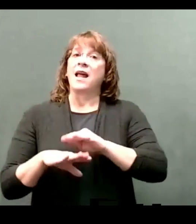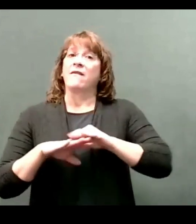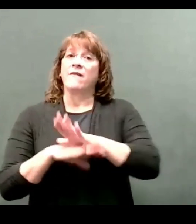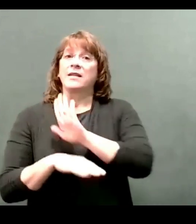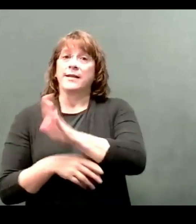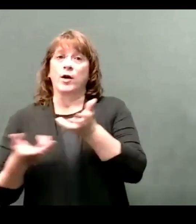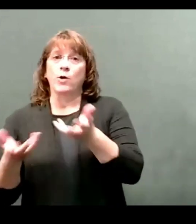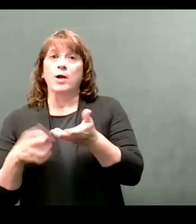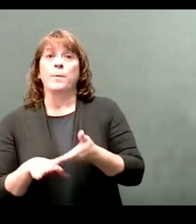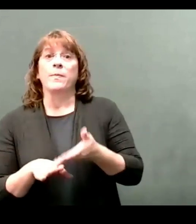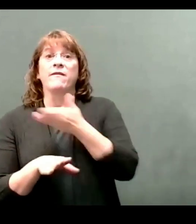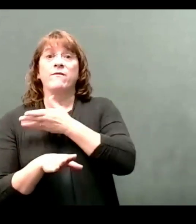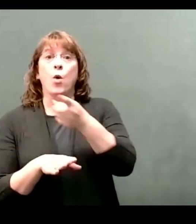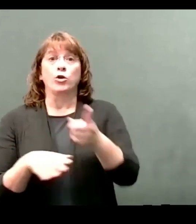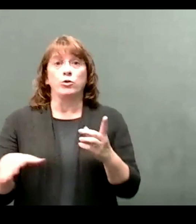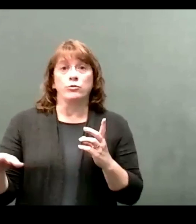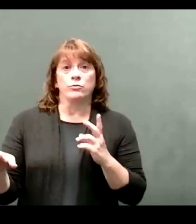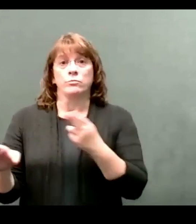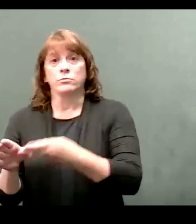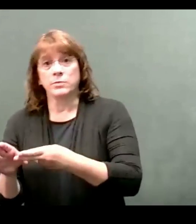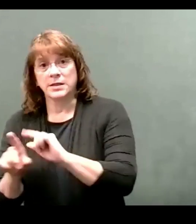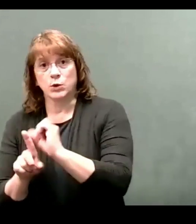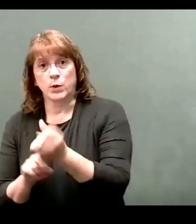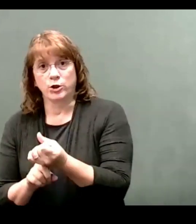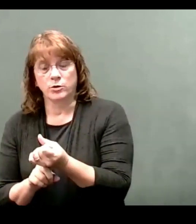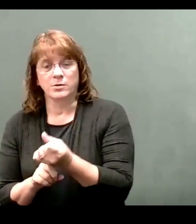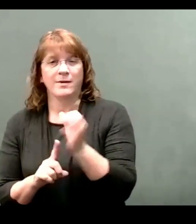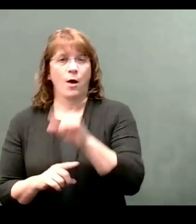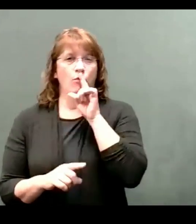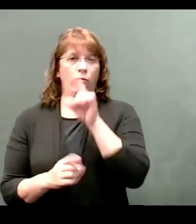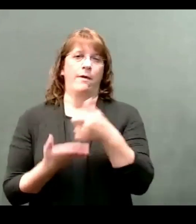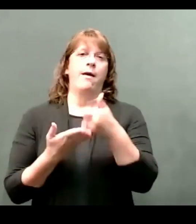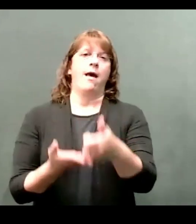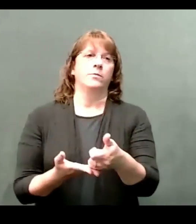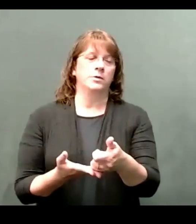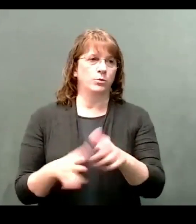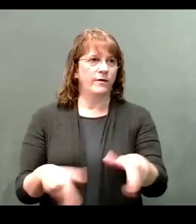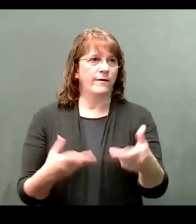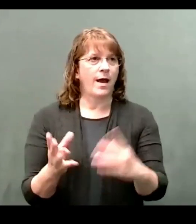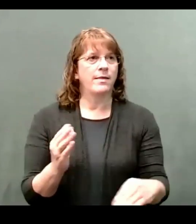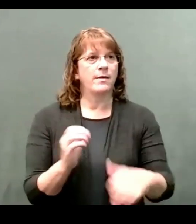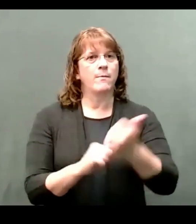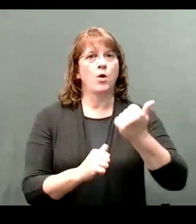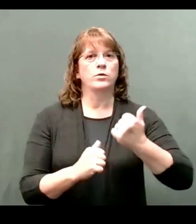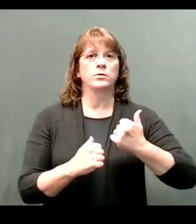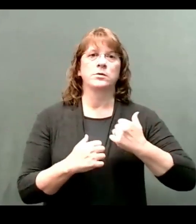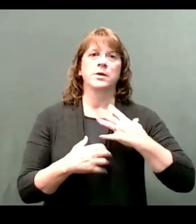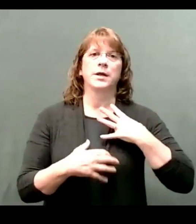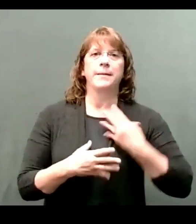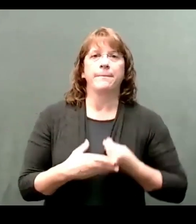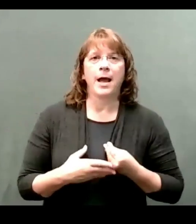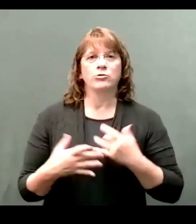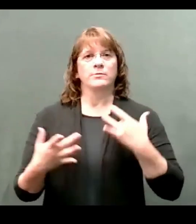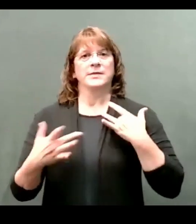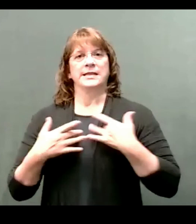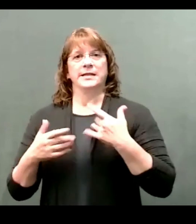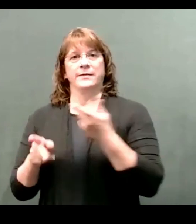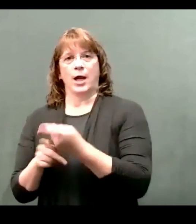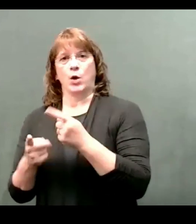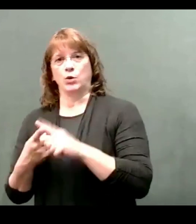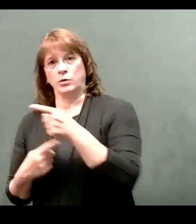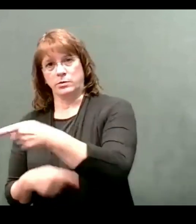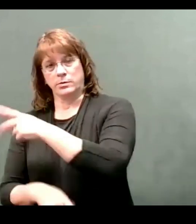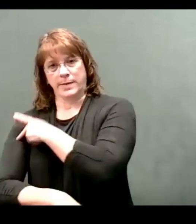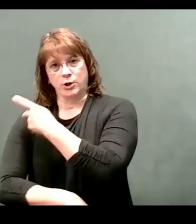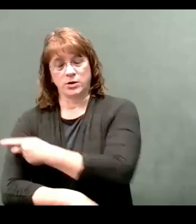the interaction before you are ever even a part of it, I think really helps us give the most compassionate and sensitive care to our patients. And then